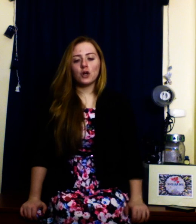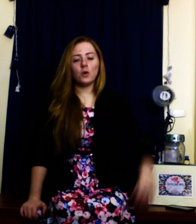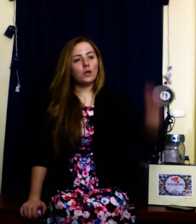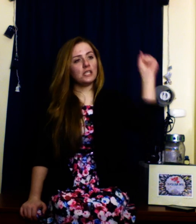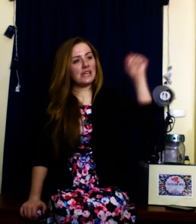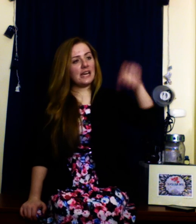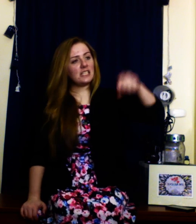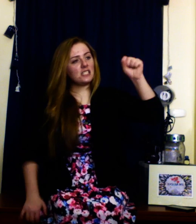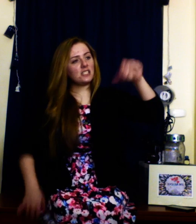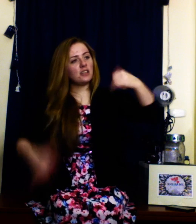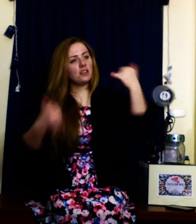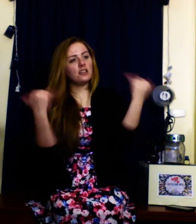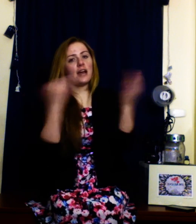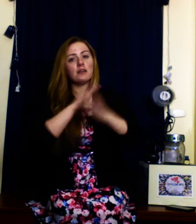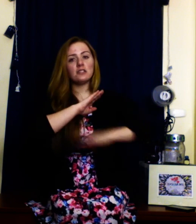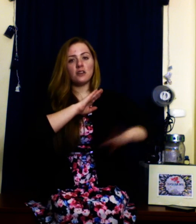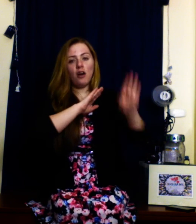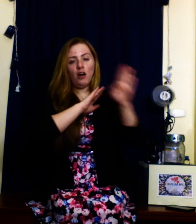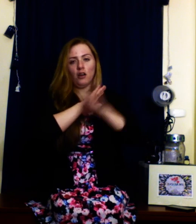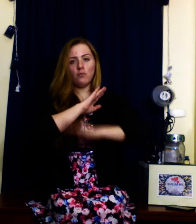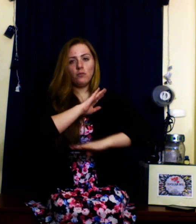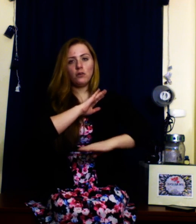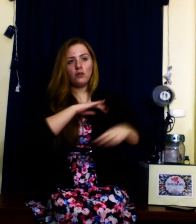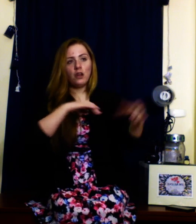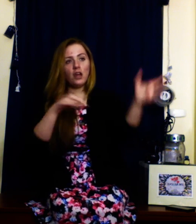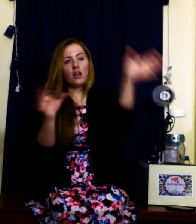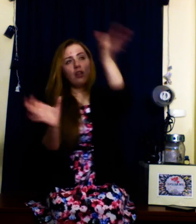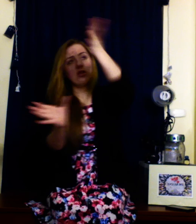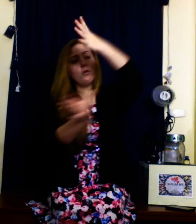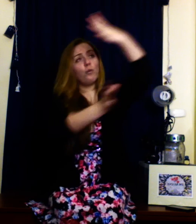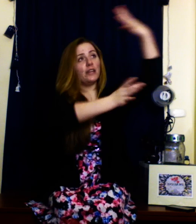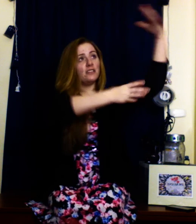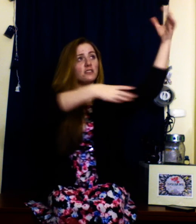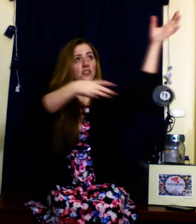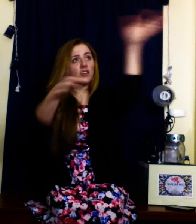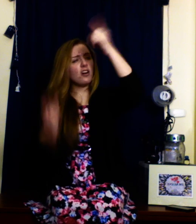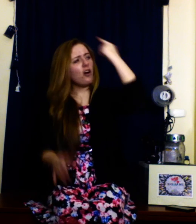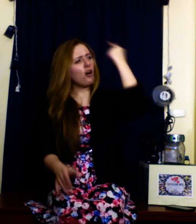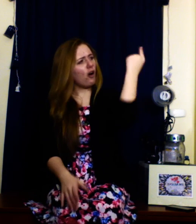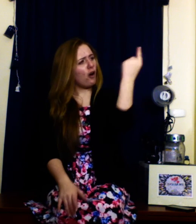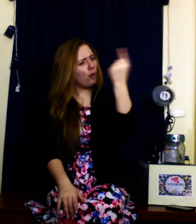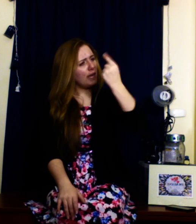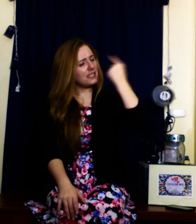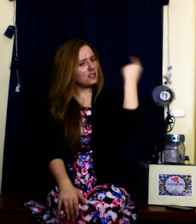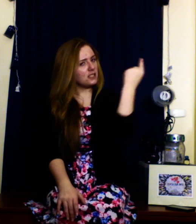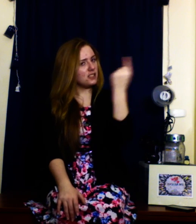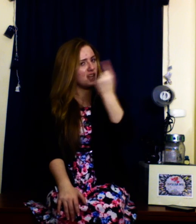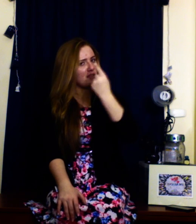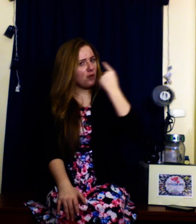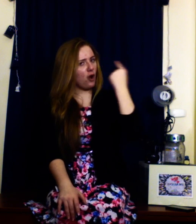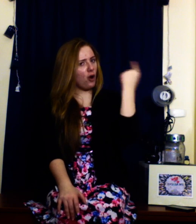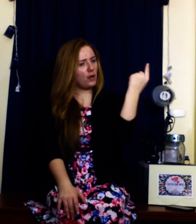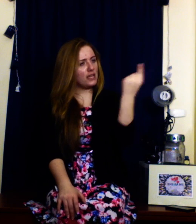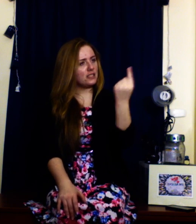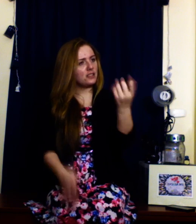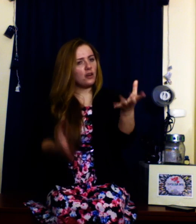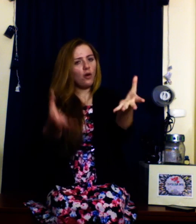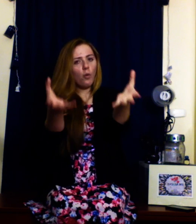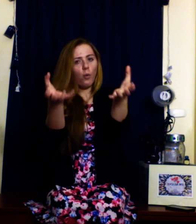So yes, now it's autumn. The wind always, this is a sign for always,